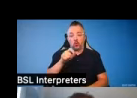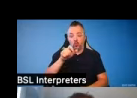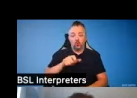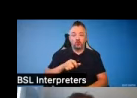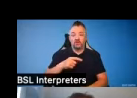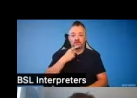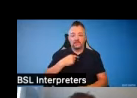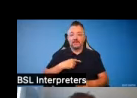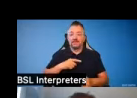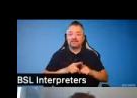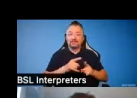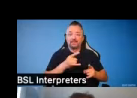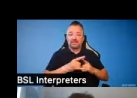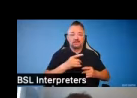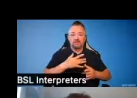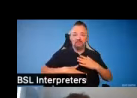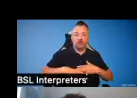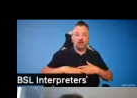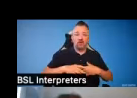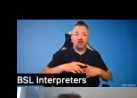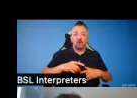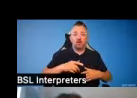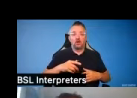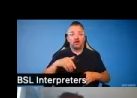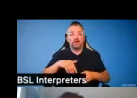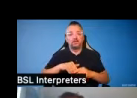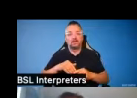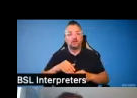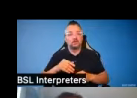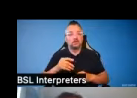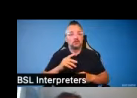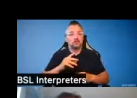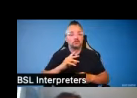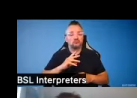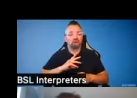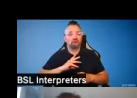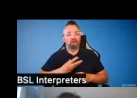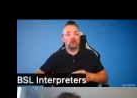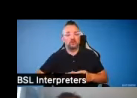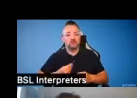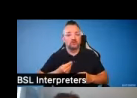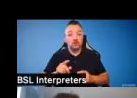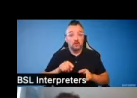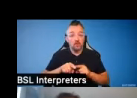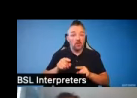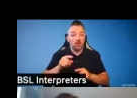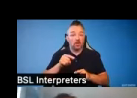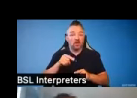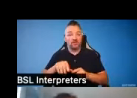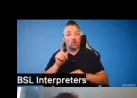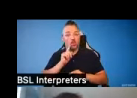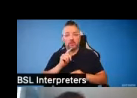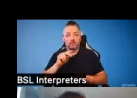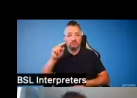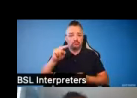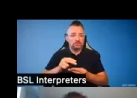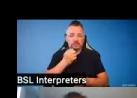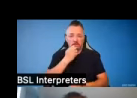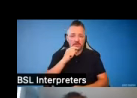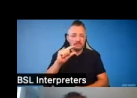same-sex behaviour and in cis and trans women. In fact, there's only been about 30 cases in women in the UK reported. New